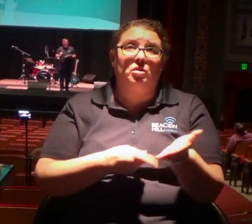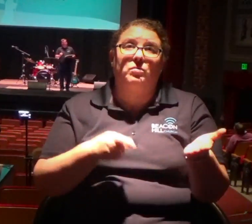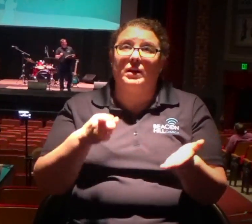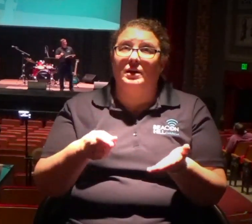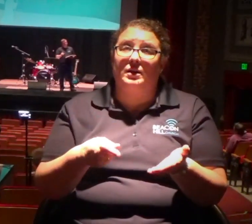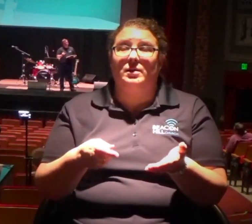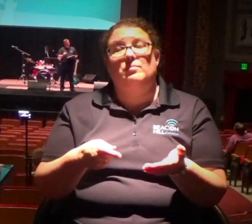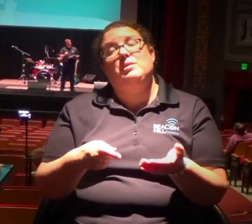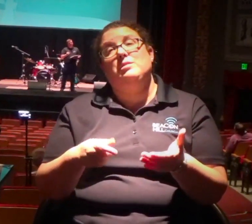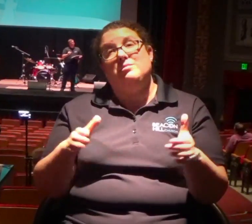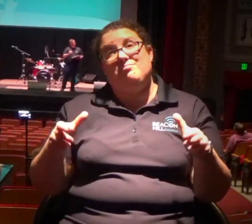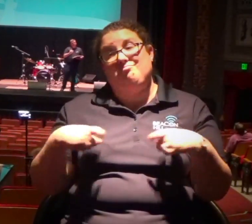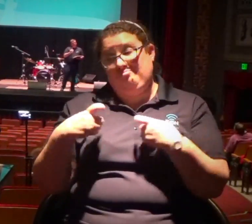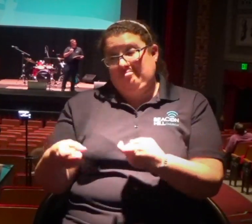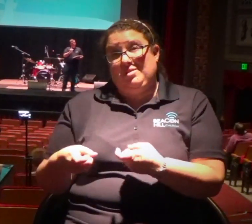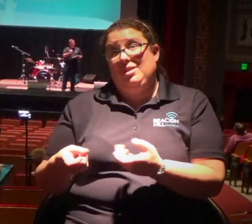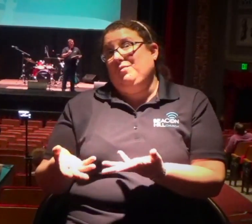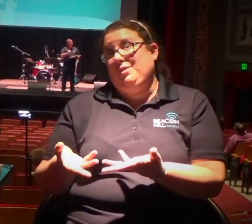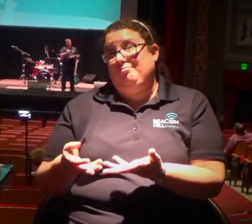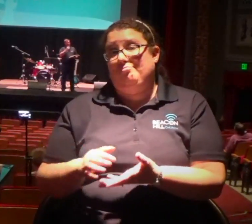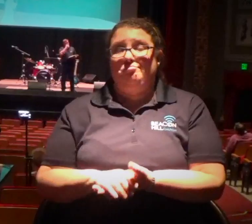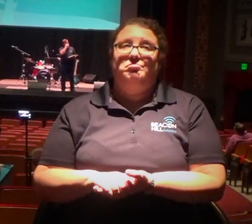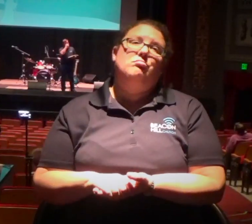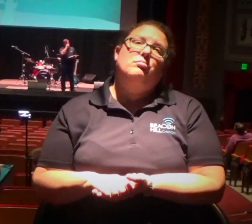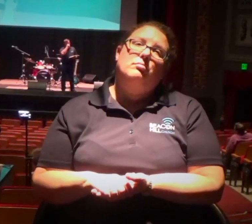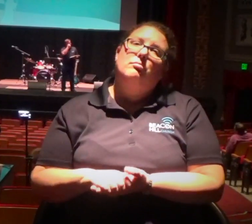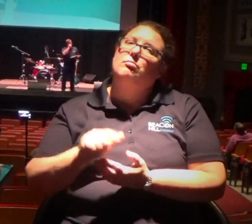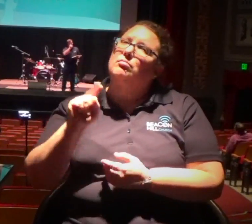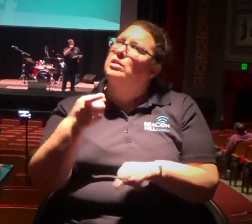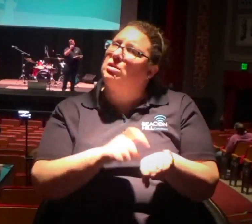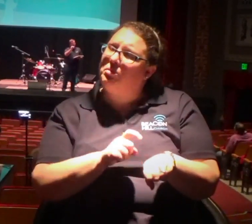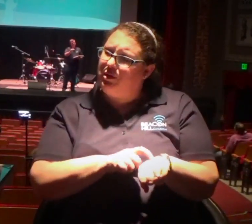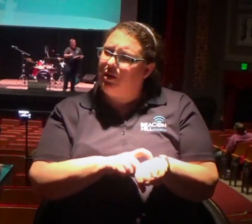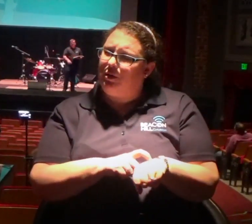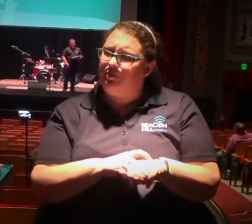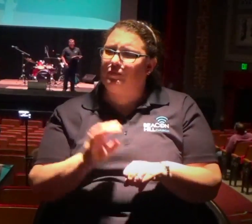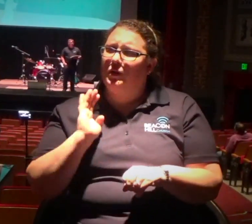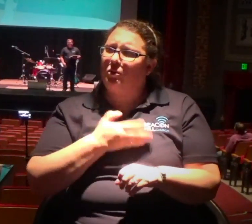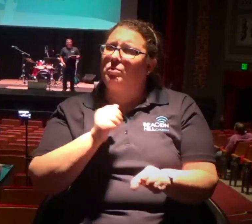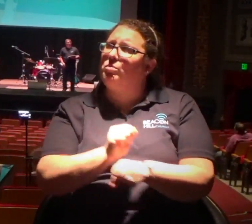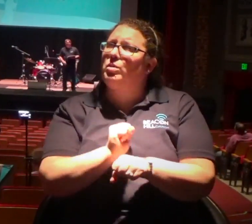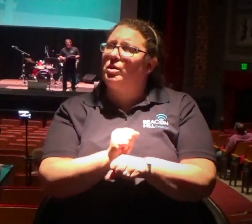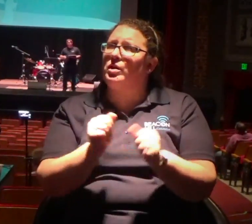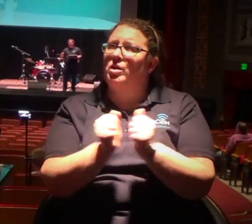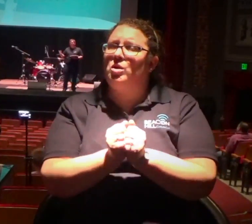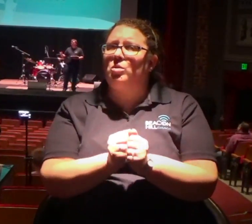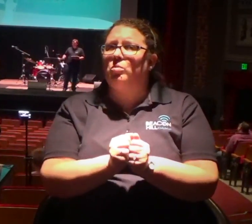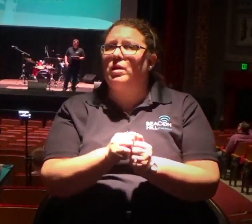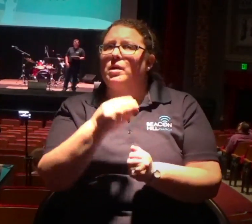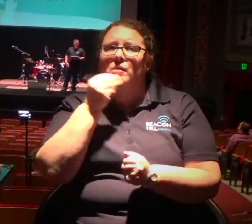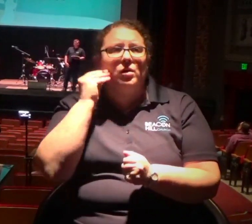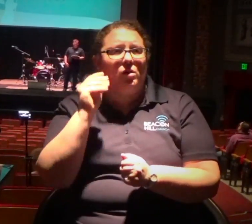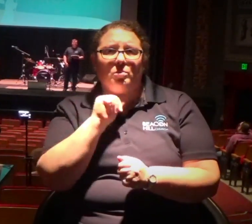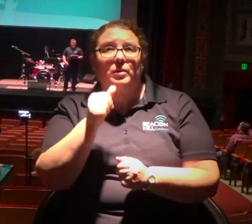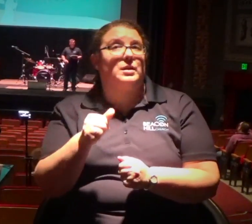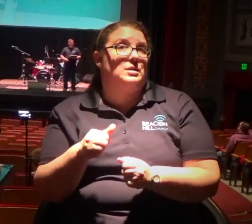y'all. One time, we were working with some homeless people, and I asked this one person